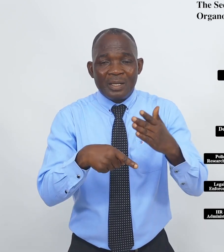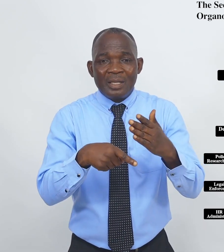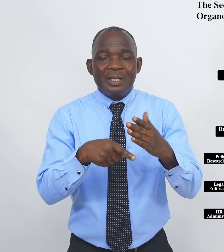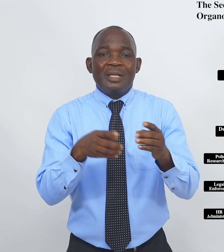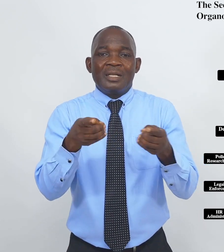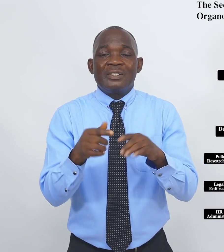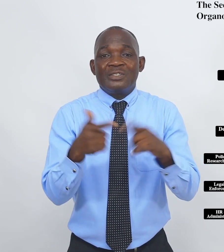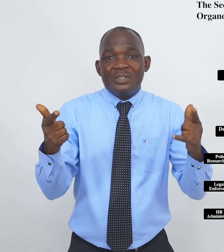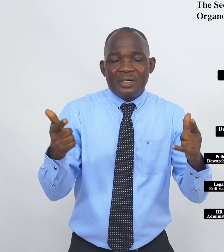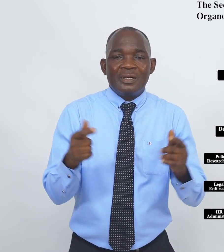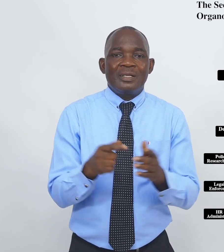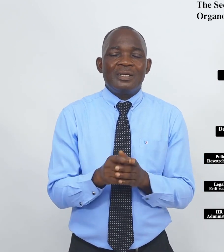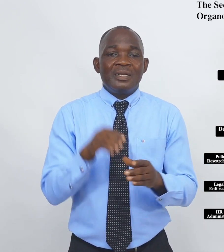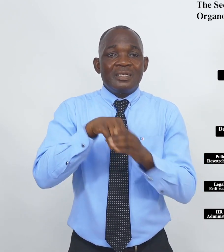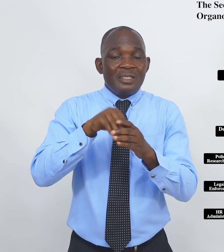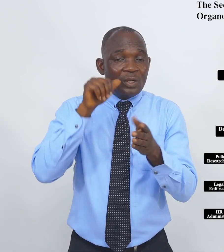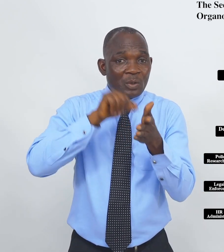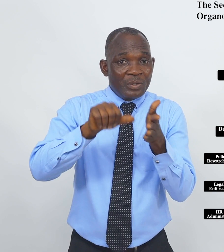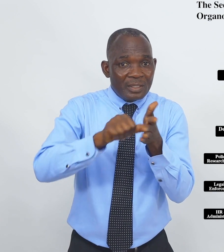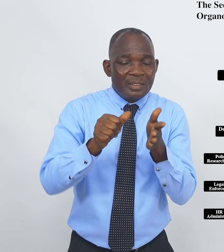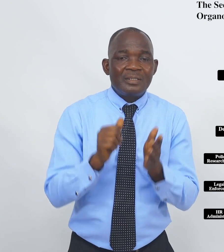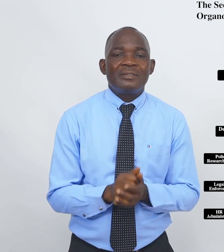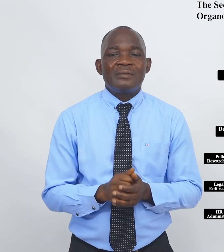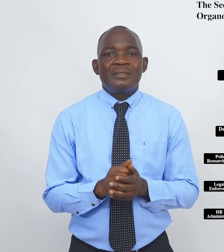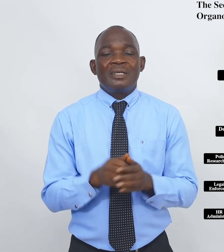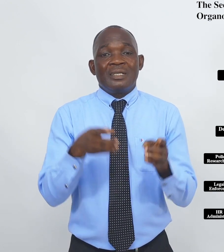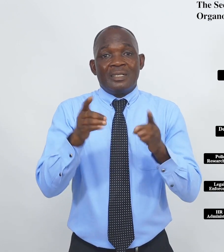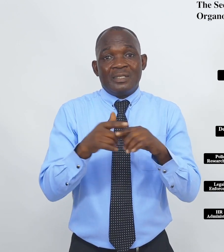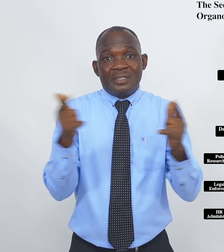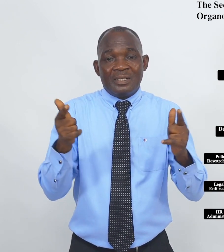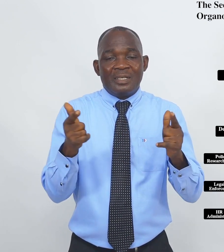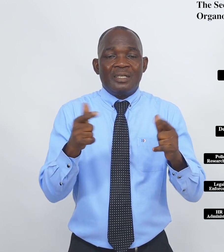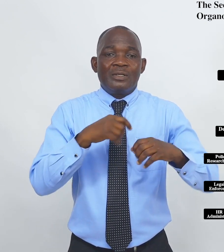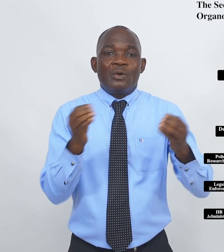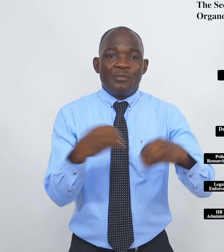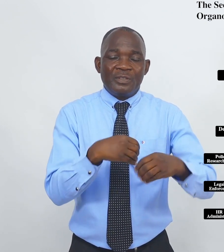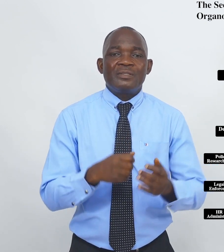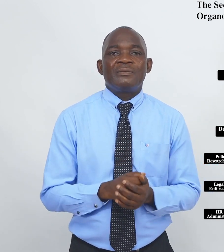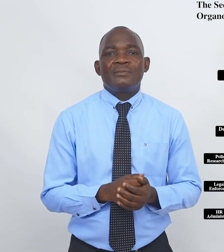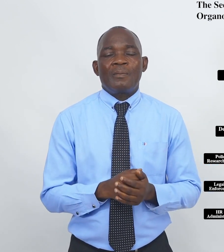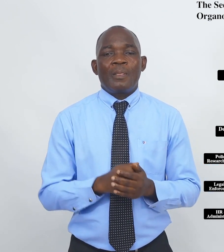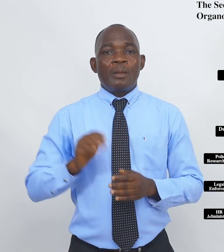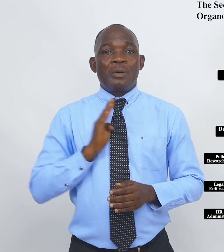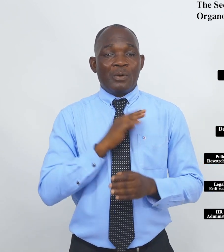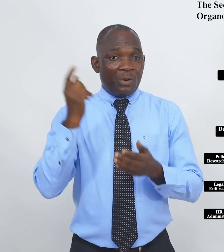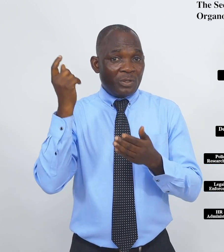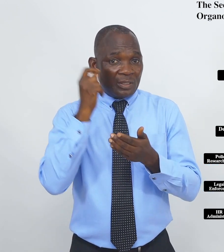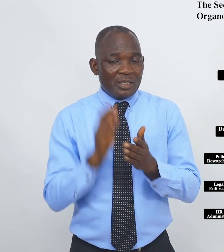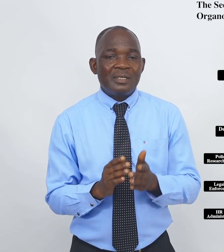General, Internal Audit, Director General Secretariat, Board Secretariat,